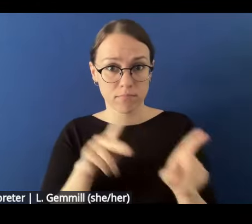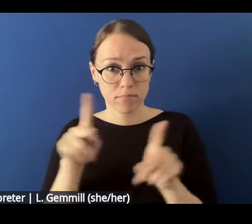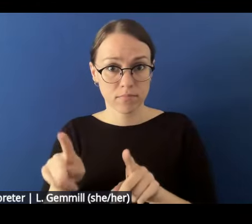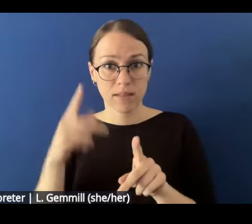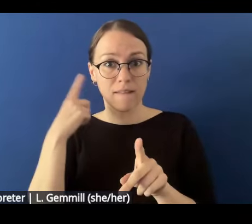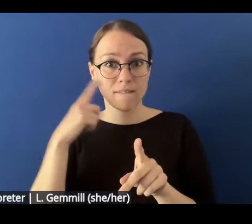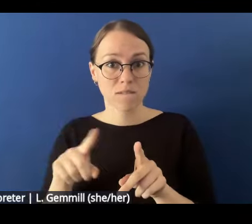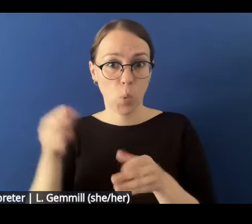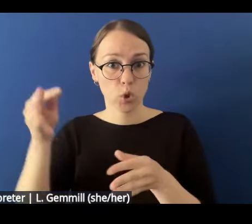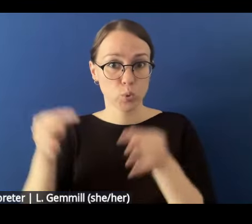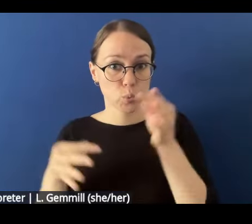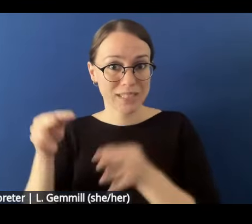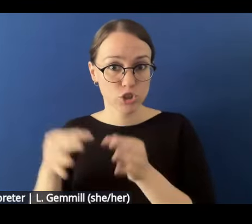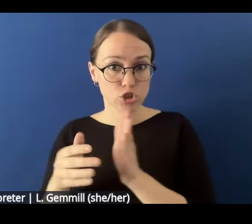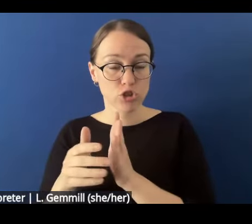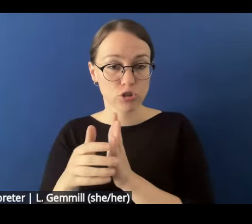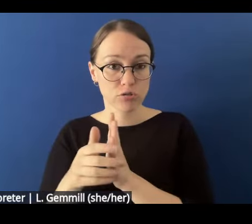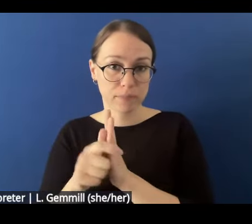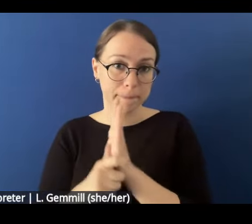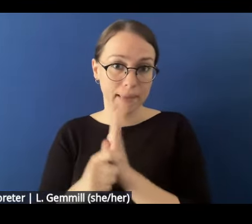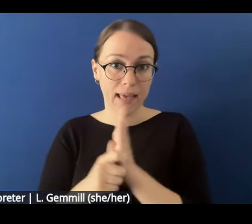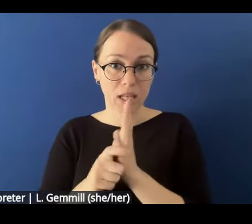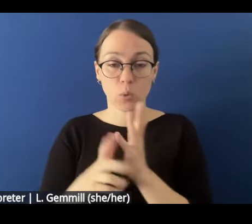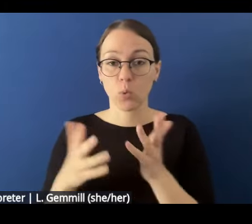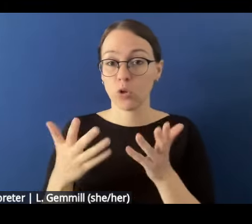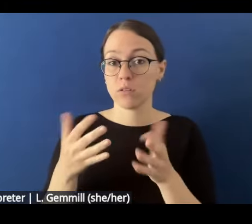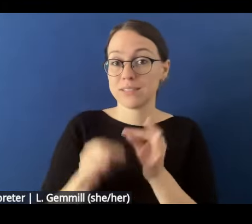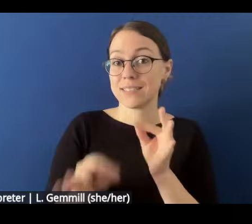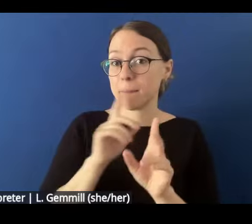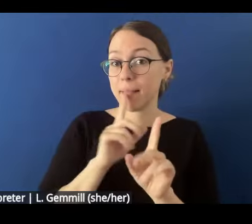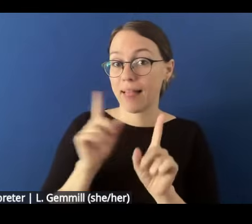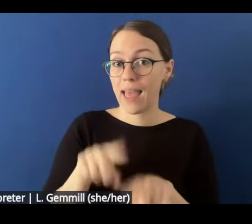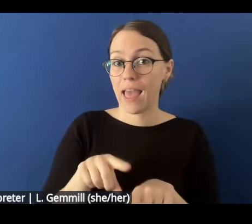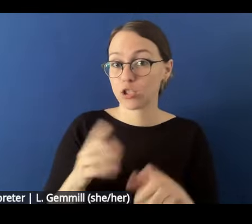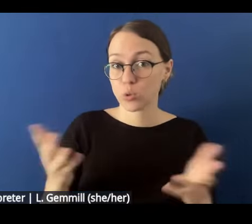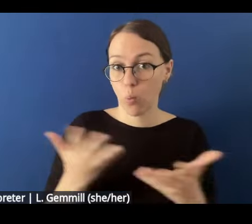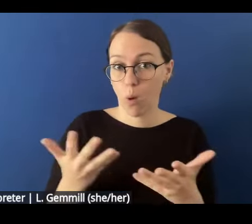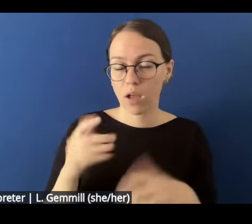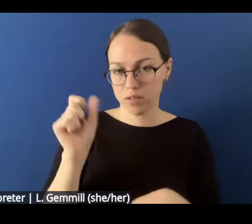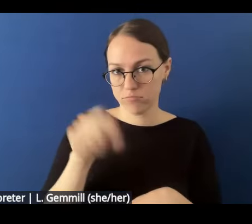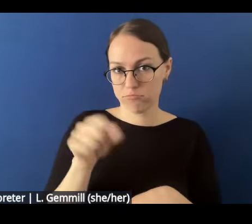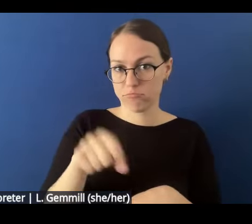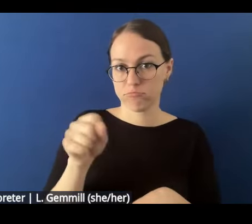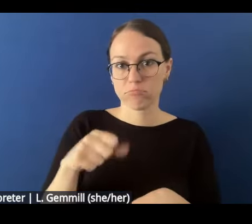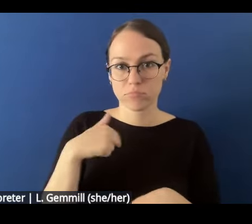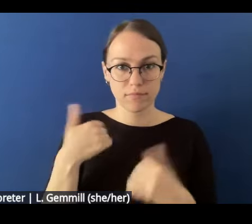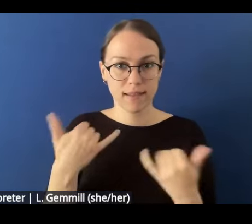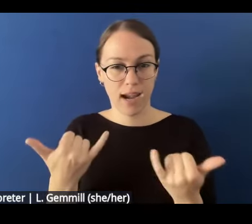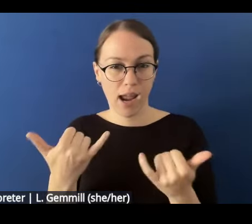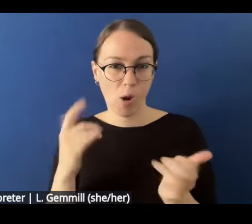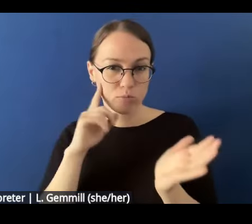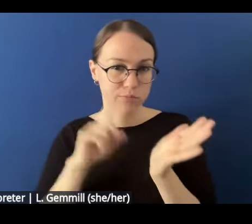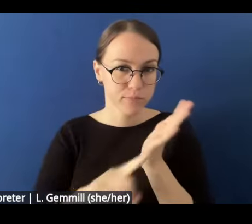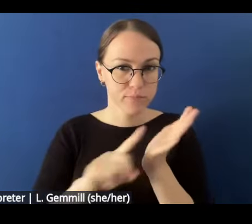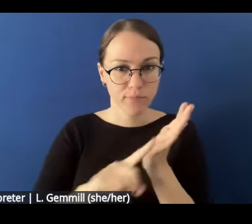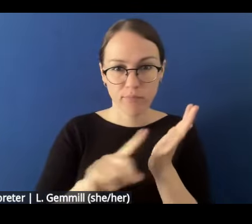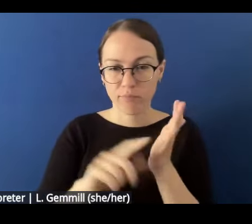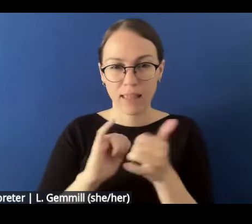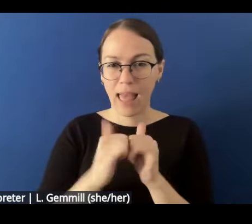manual. The short answer to that is yes. We are looking into ways that we can kind of take this and make it clearer for